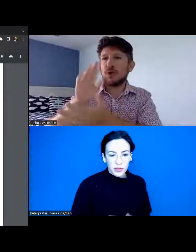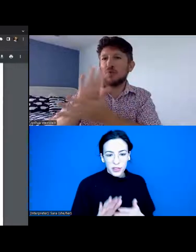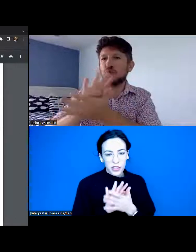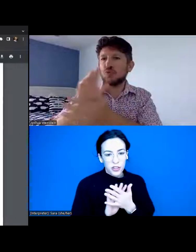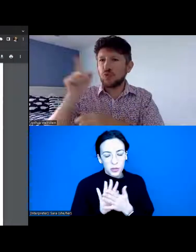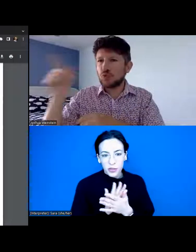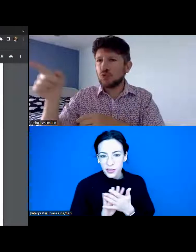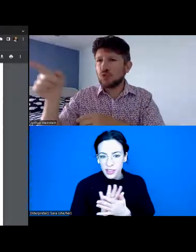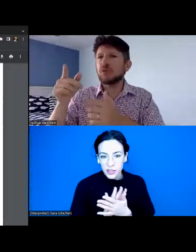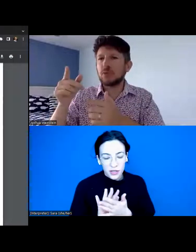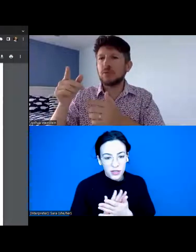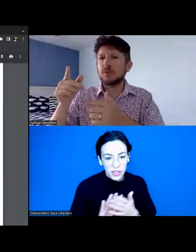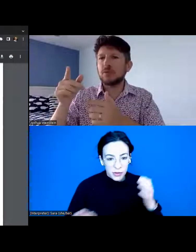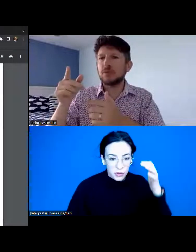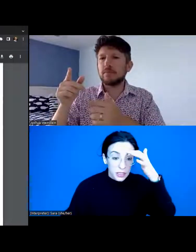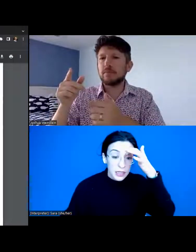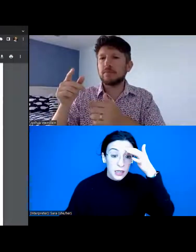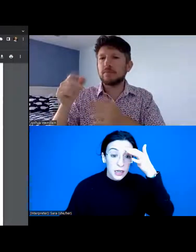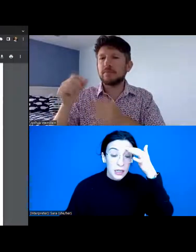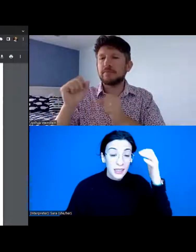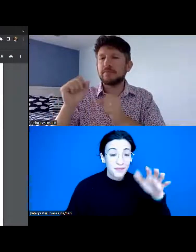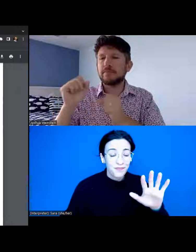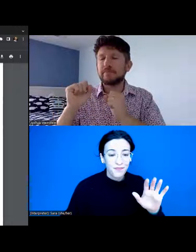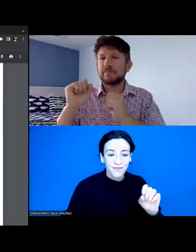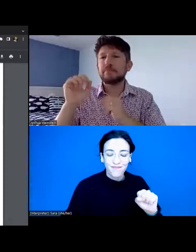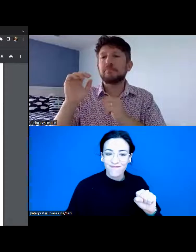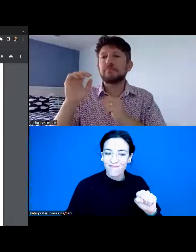Just a moment for the interpreter. The video is very blurry.